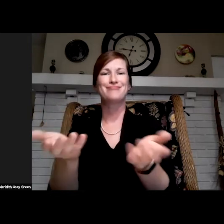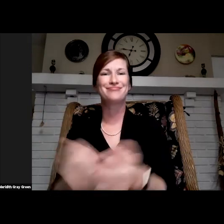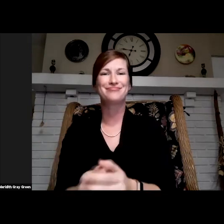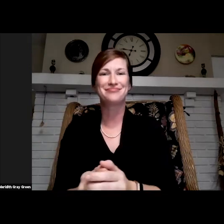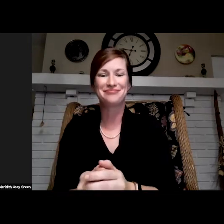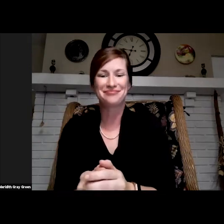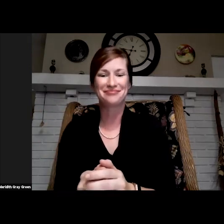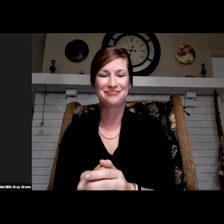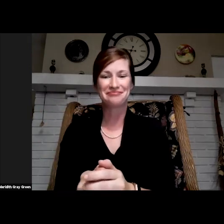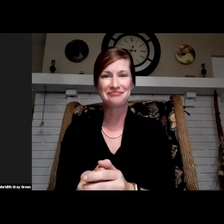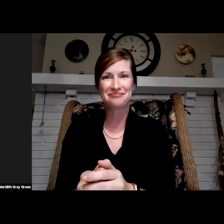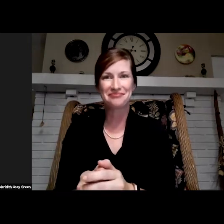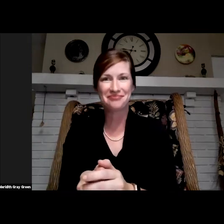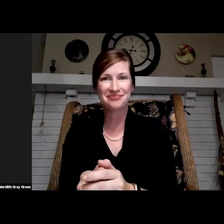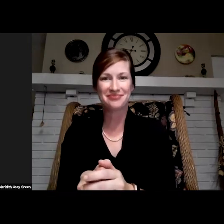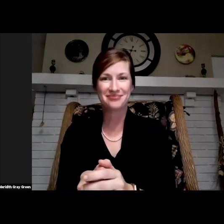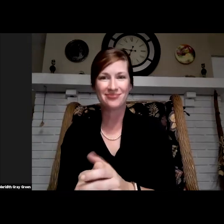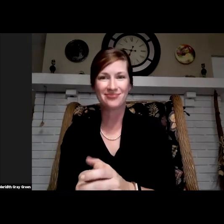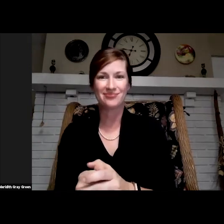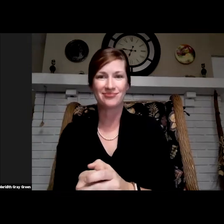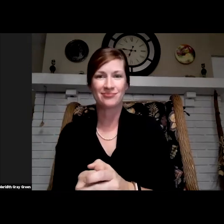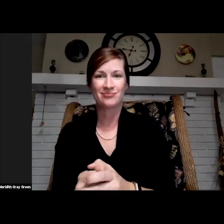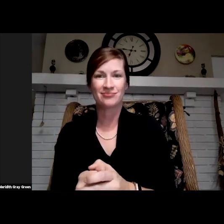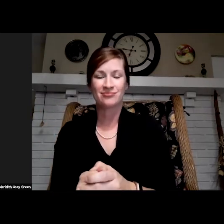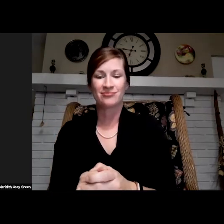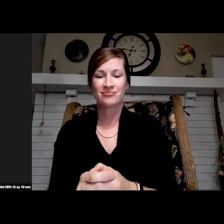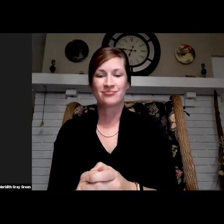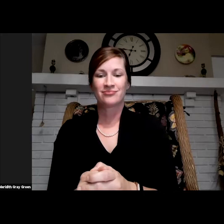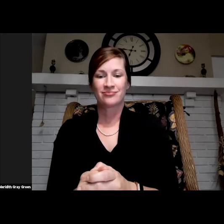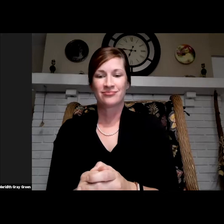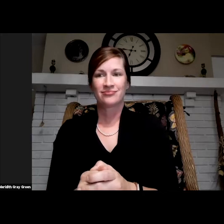can go ahead and type that in the chat, what your thoughts are.